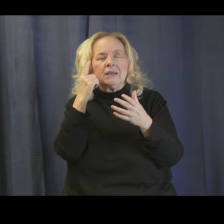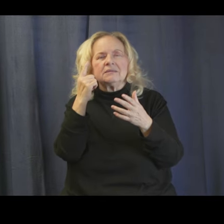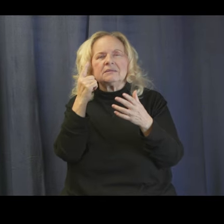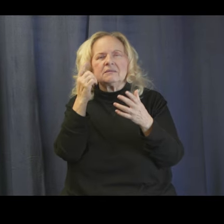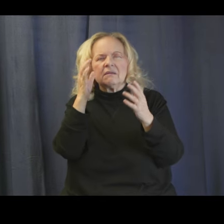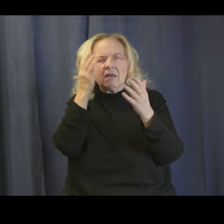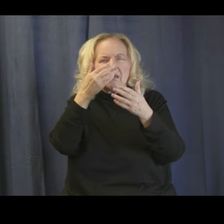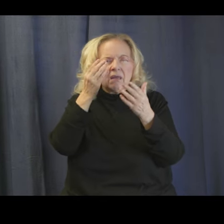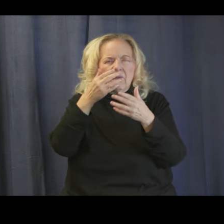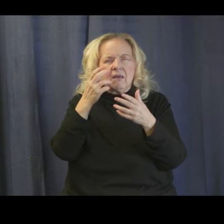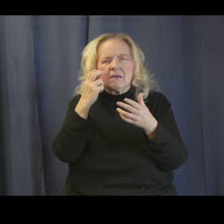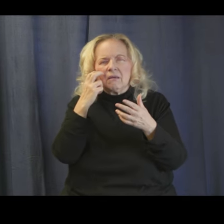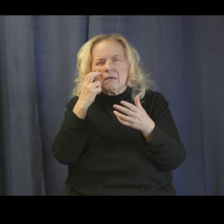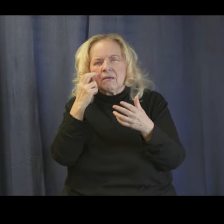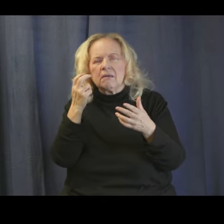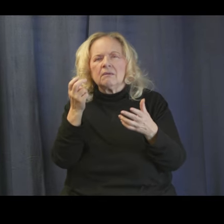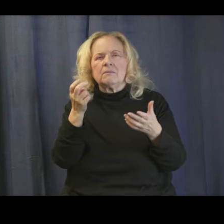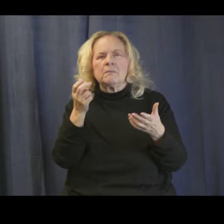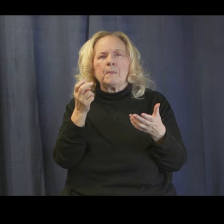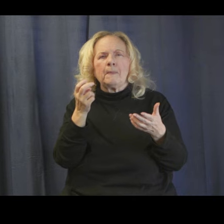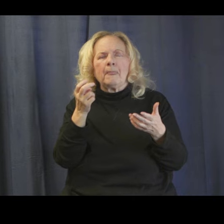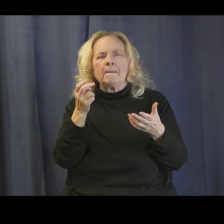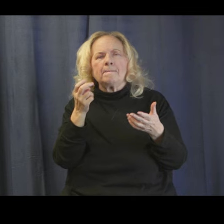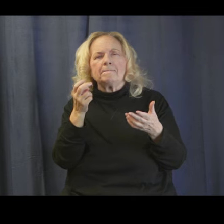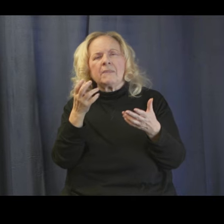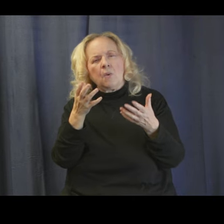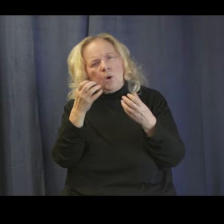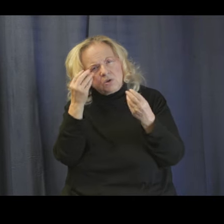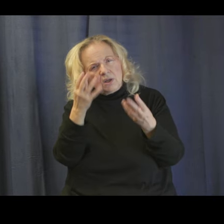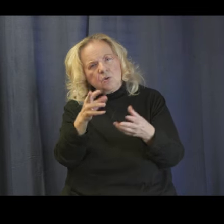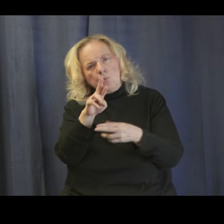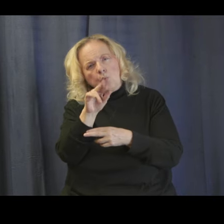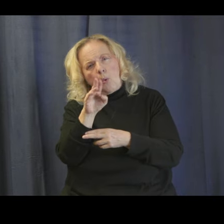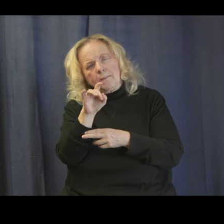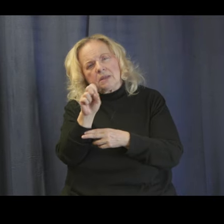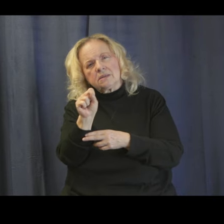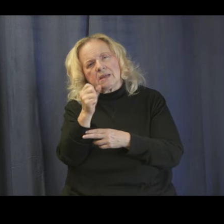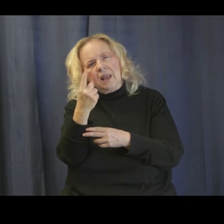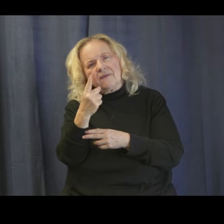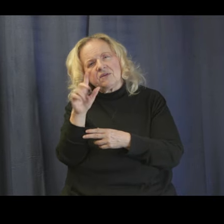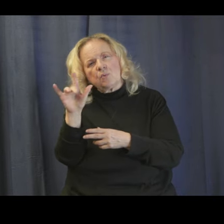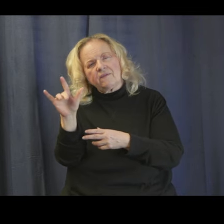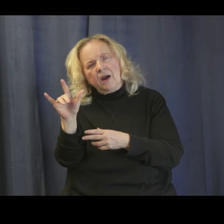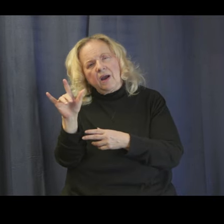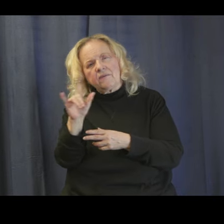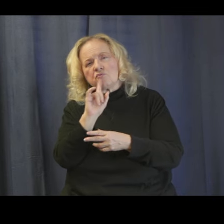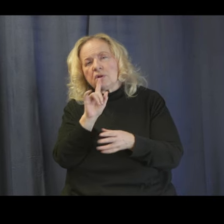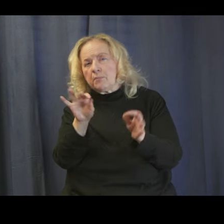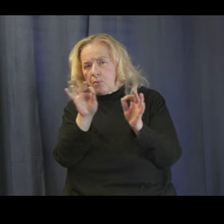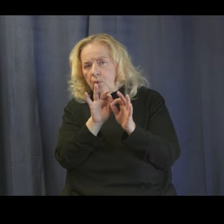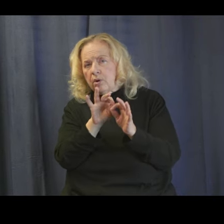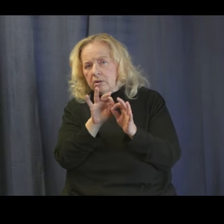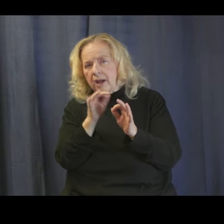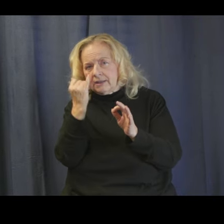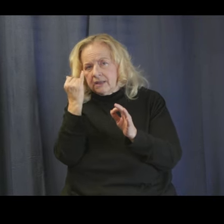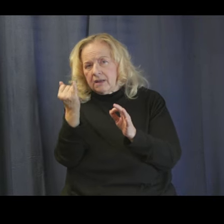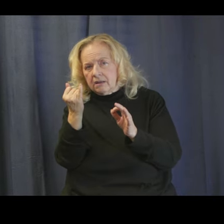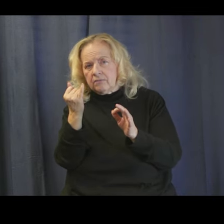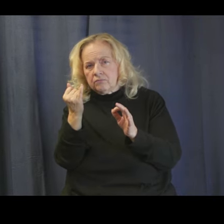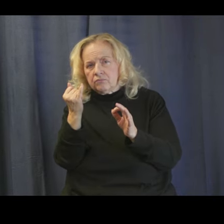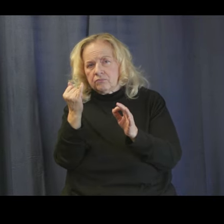were also dim. I want to bring this out in Romans 11:25. This is a very important principle.